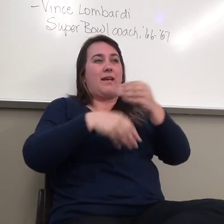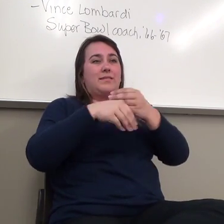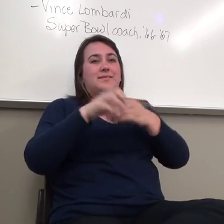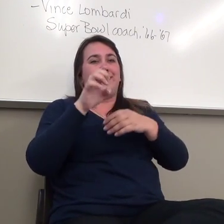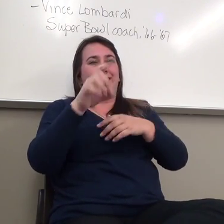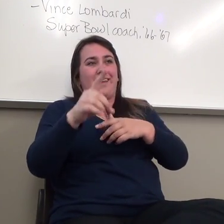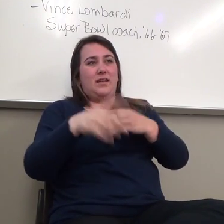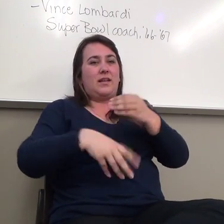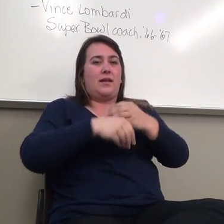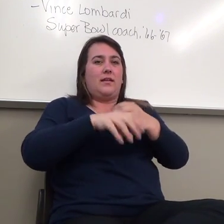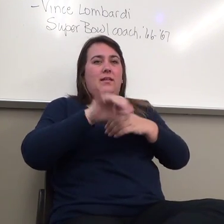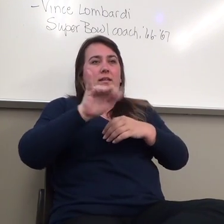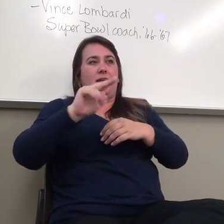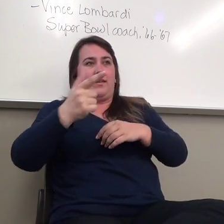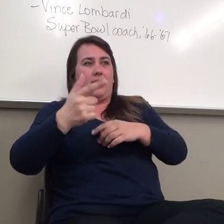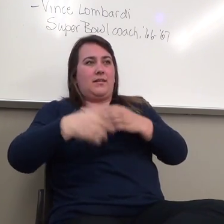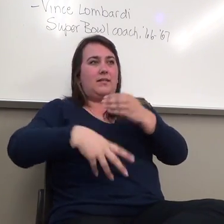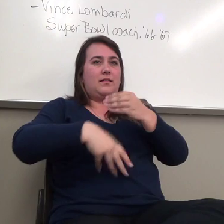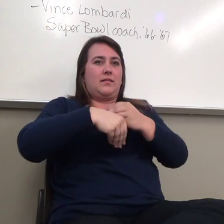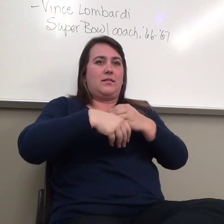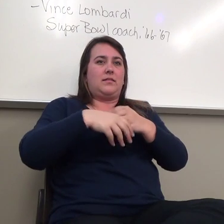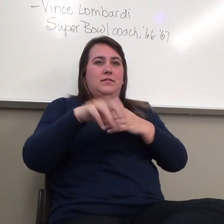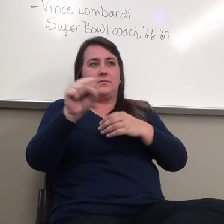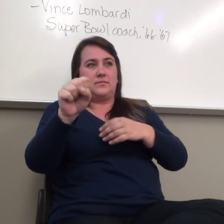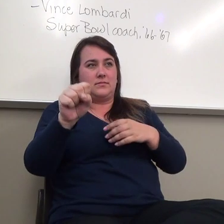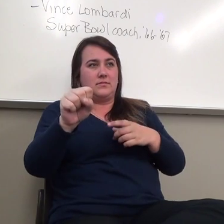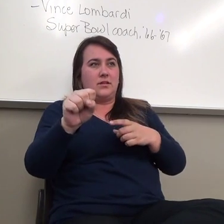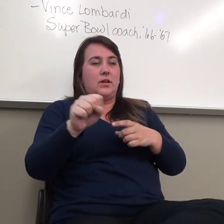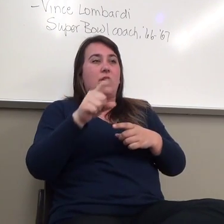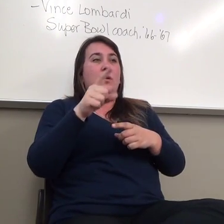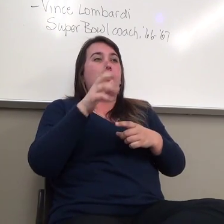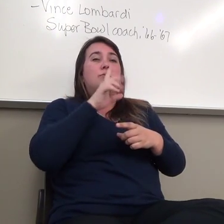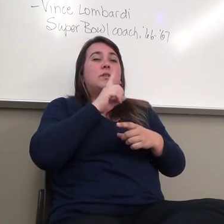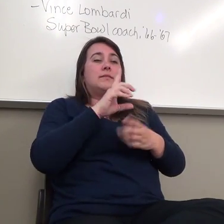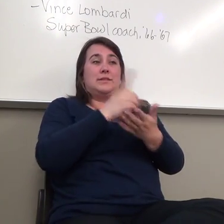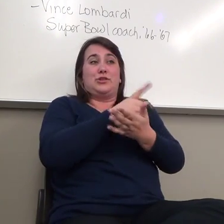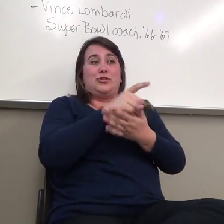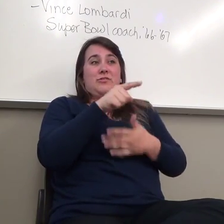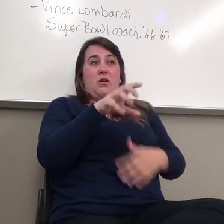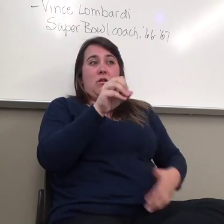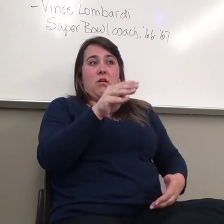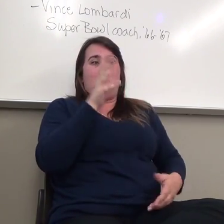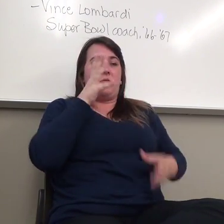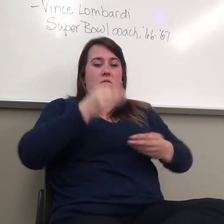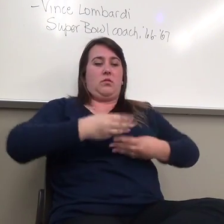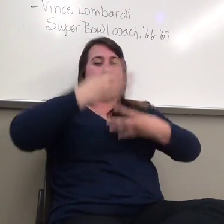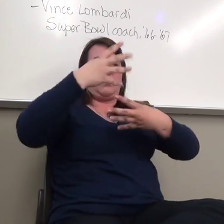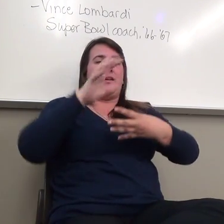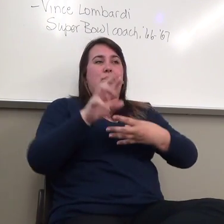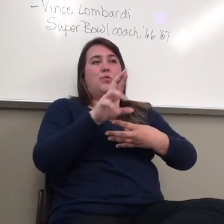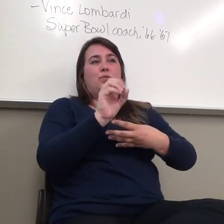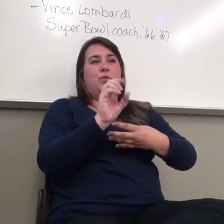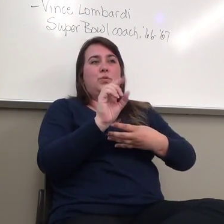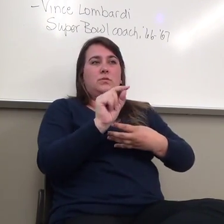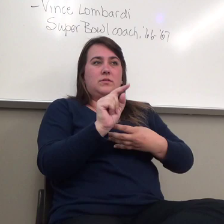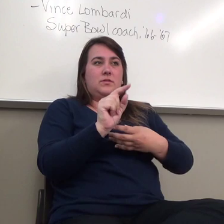tense conversating, the gerund, what you will come up with is the root word,